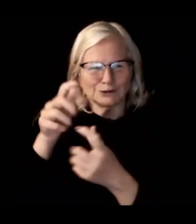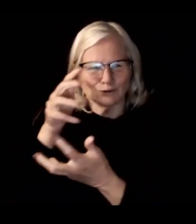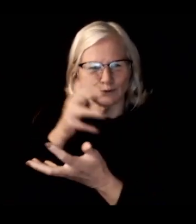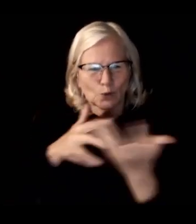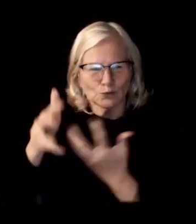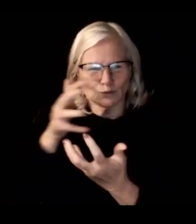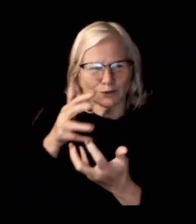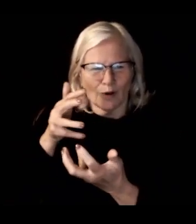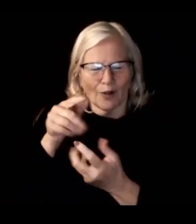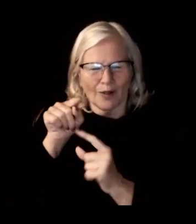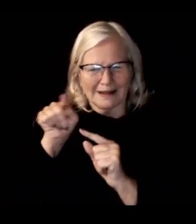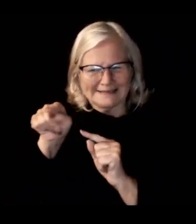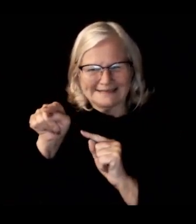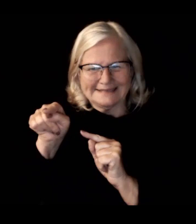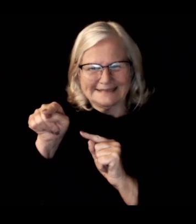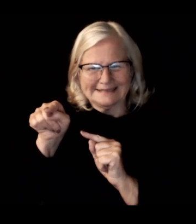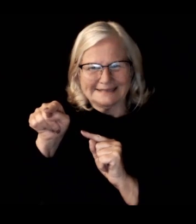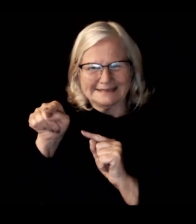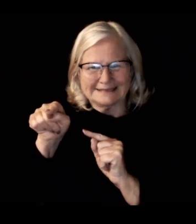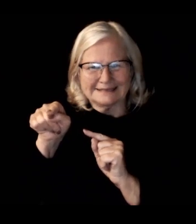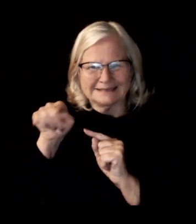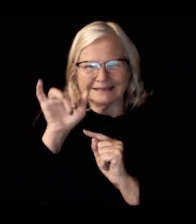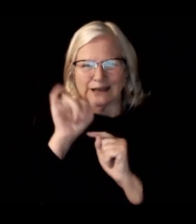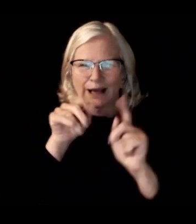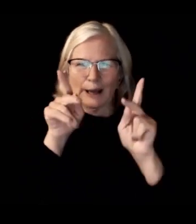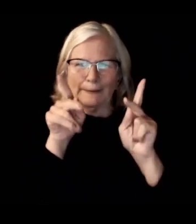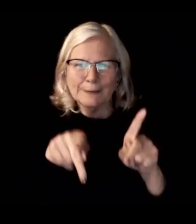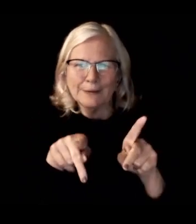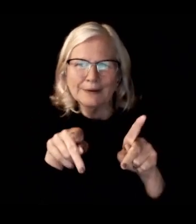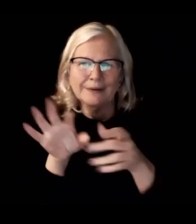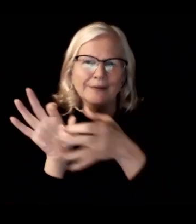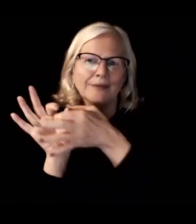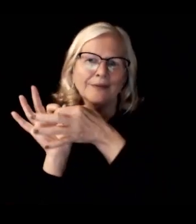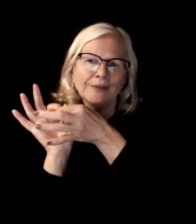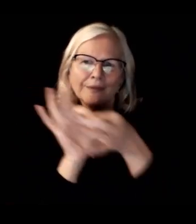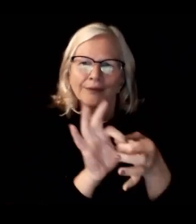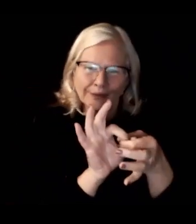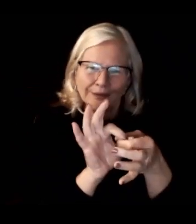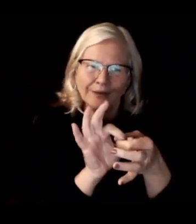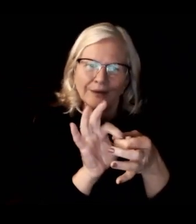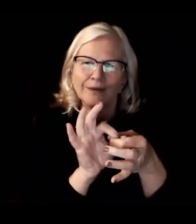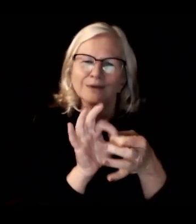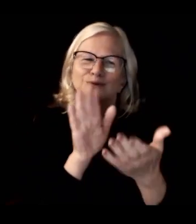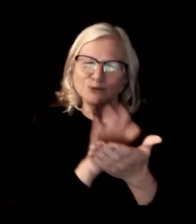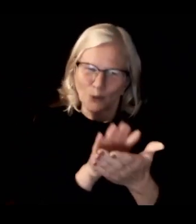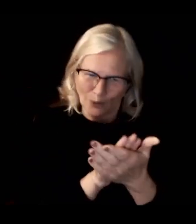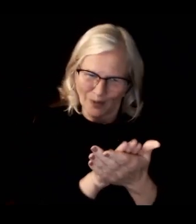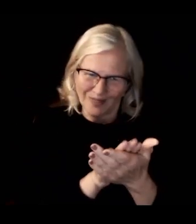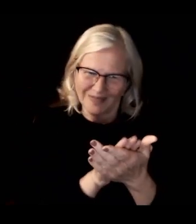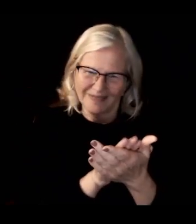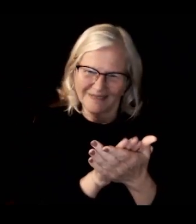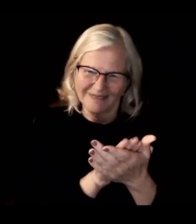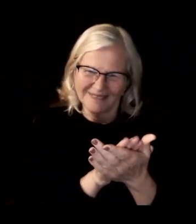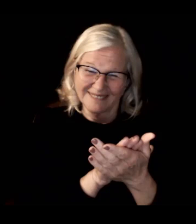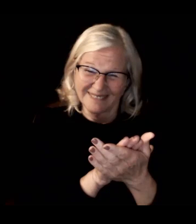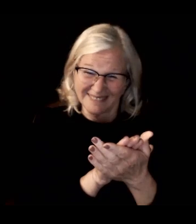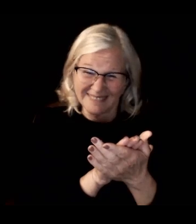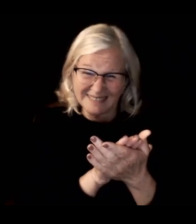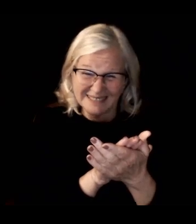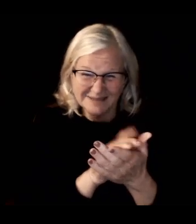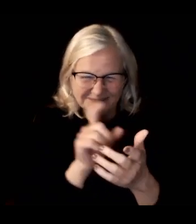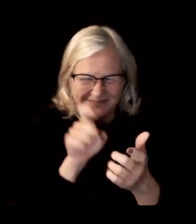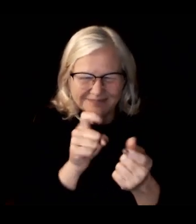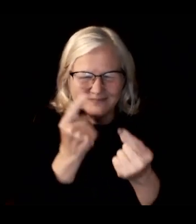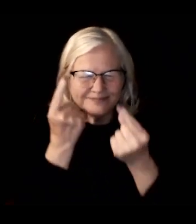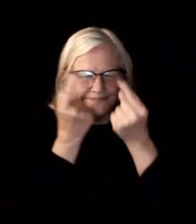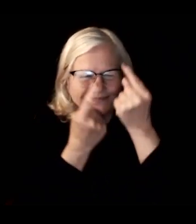has, as I said, that connection to the campus. So I think that's one thing to keep in mind as we're looking at numbers. And